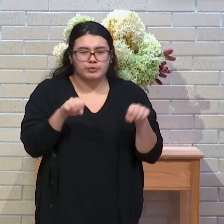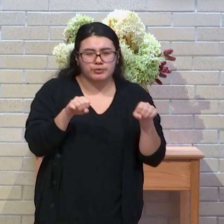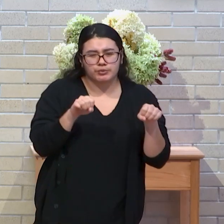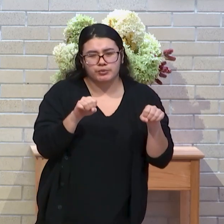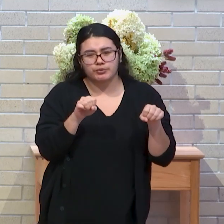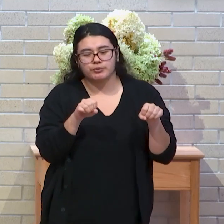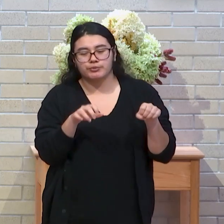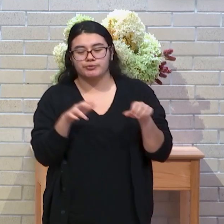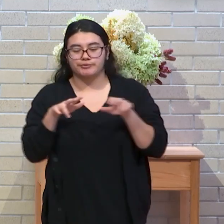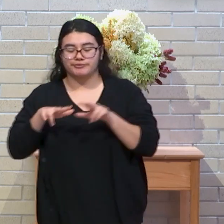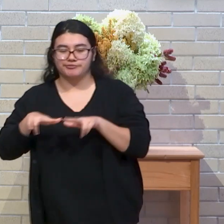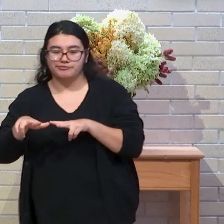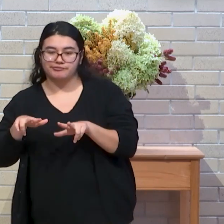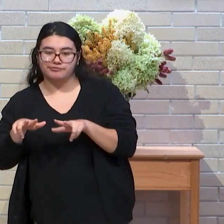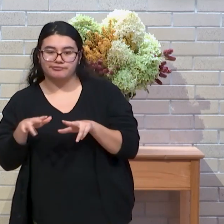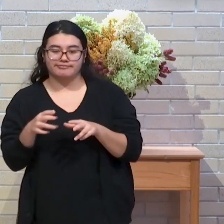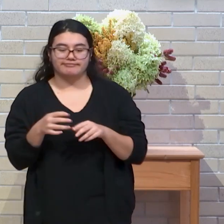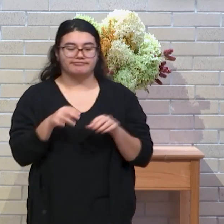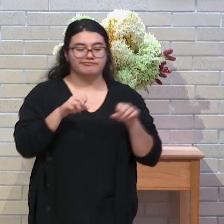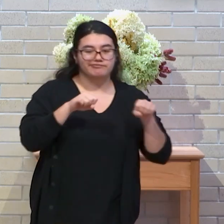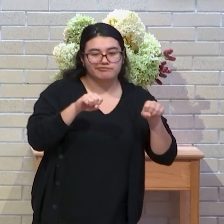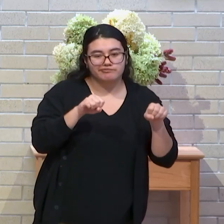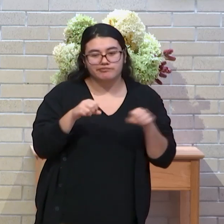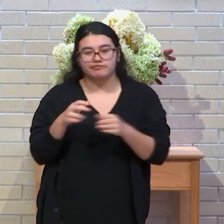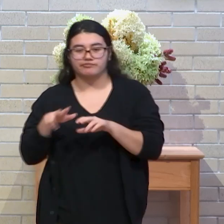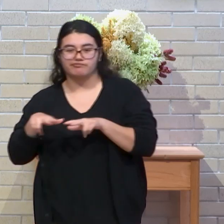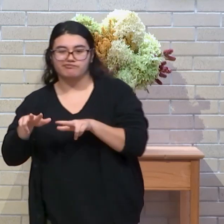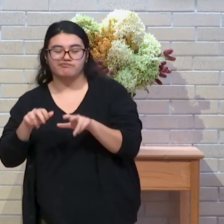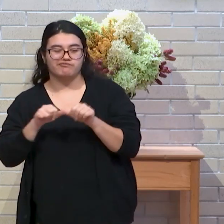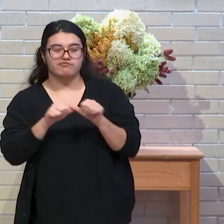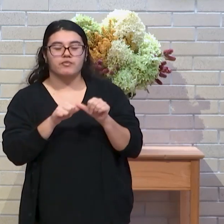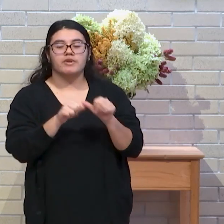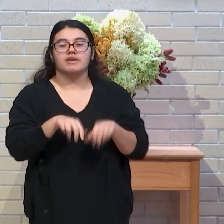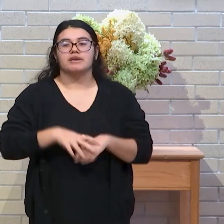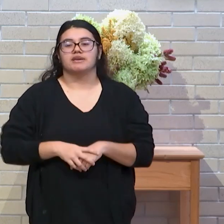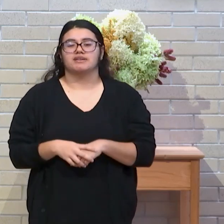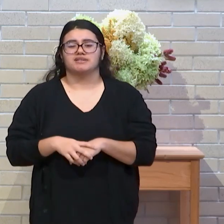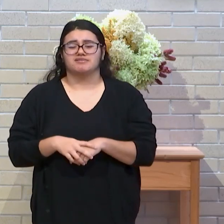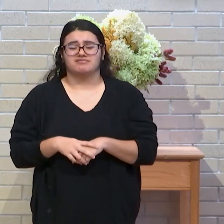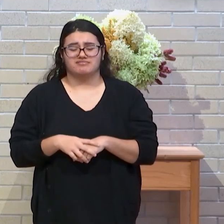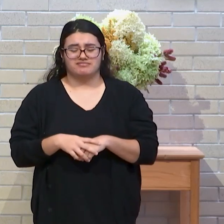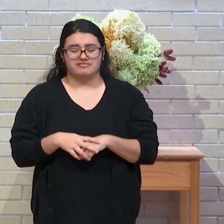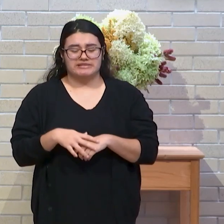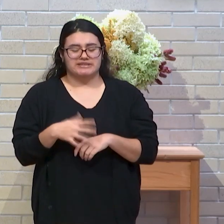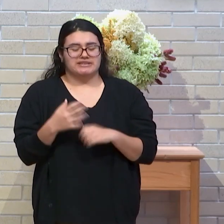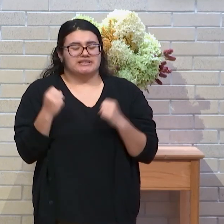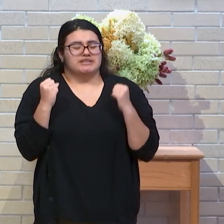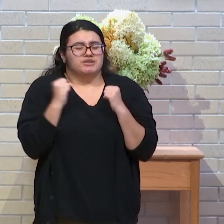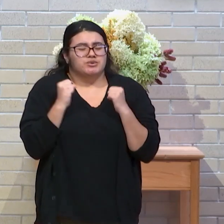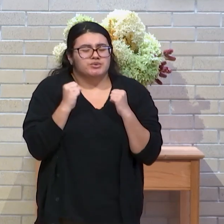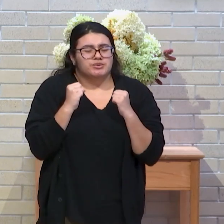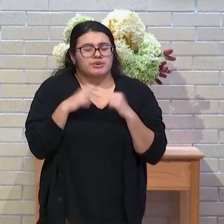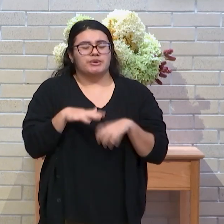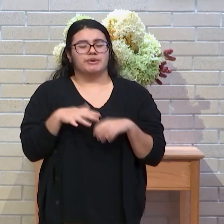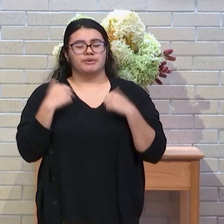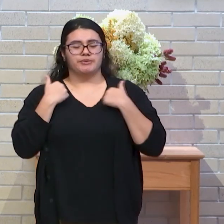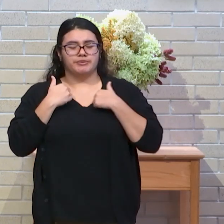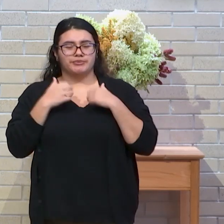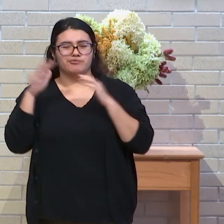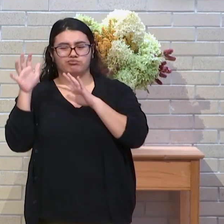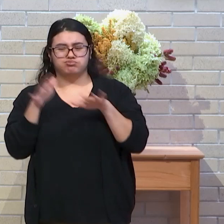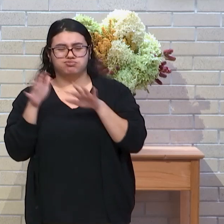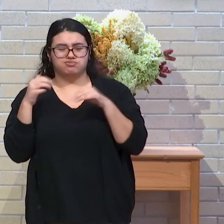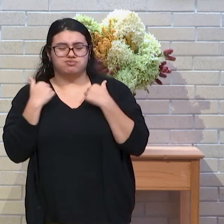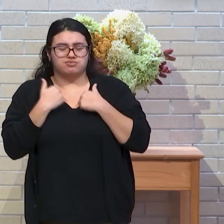safely. The wind was biting and cold, my shoes were absolutely caked in mud, my jacket was soaked from a misty